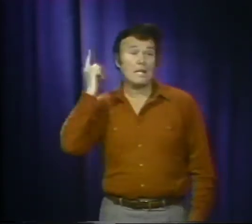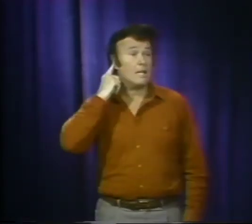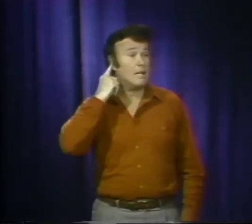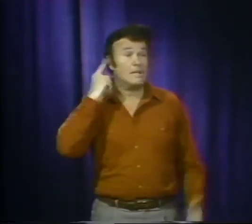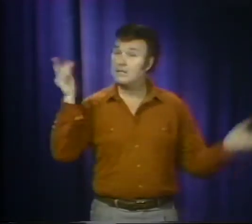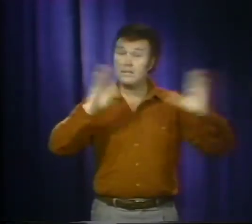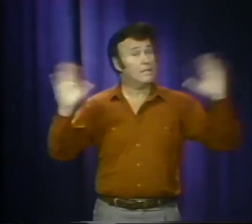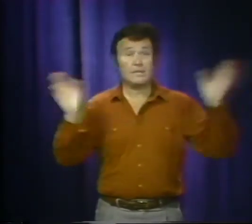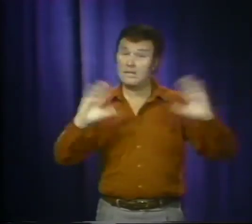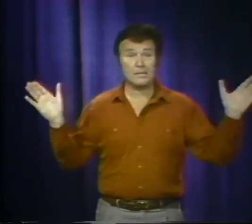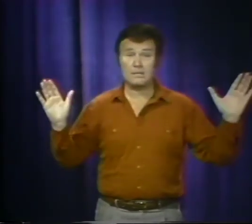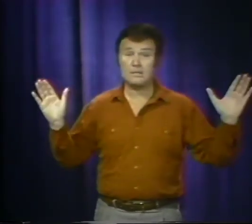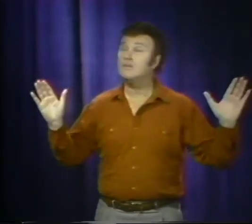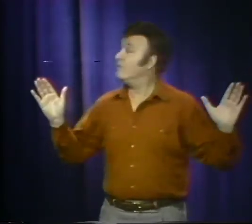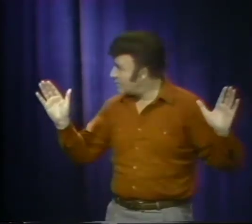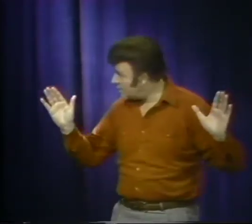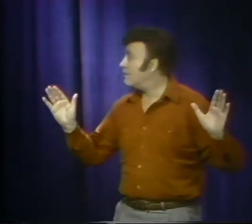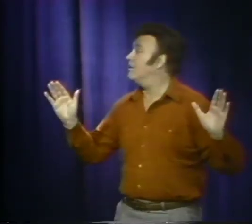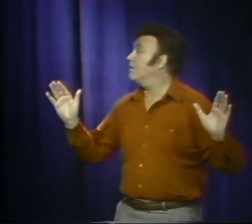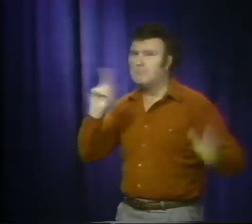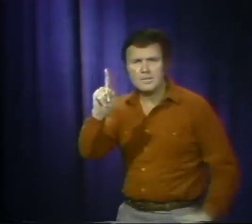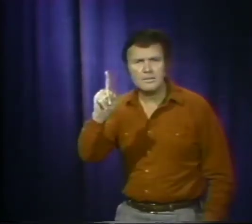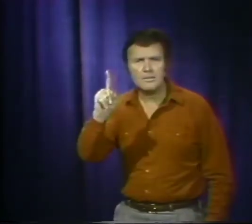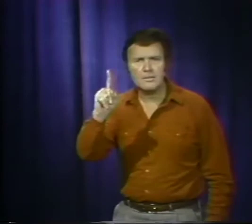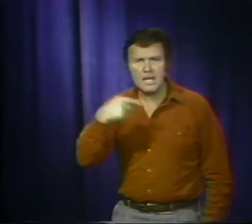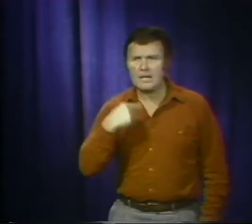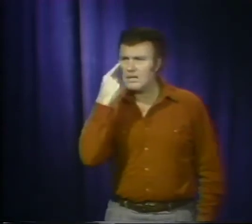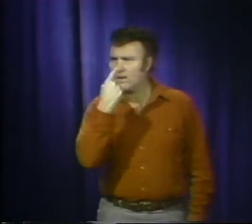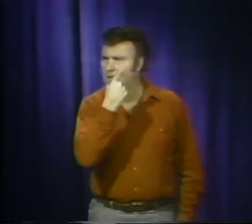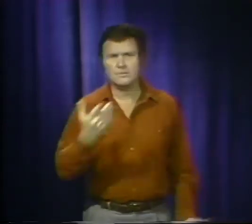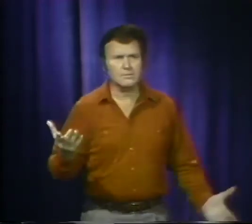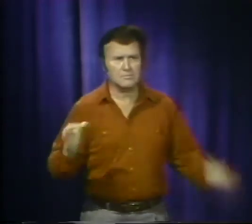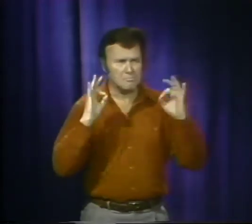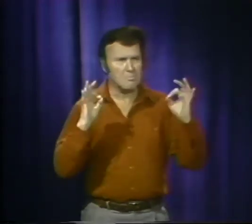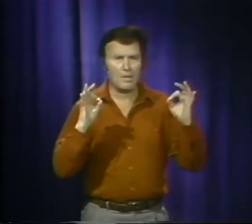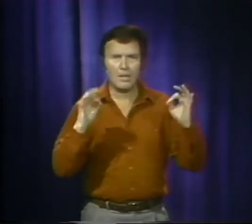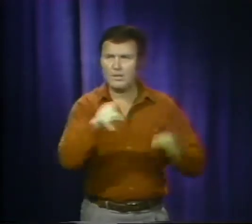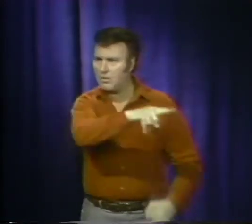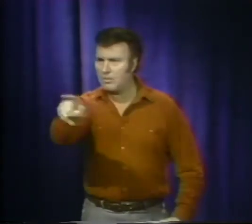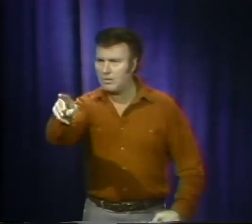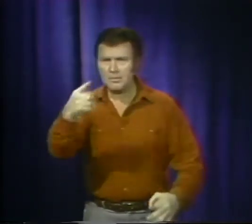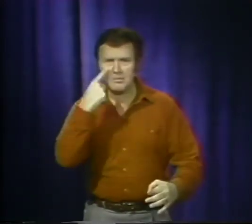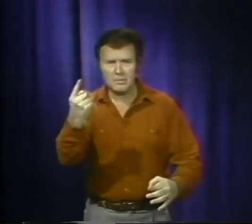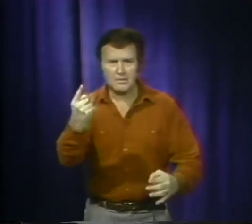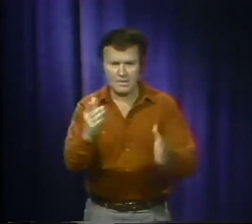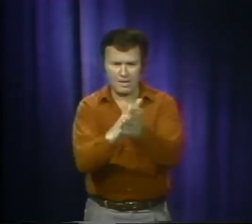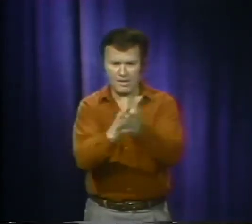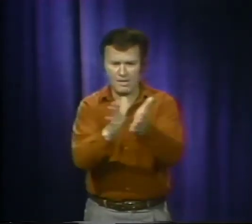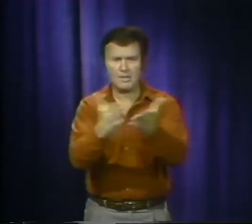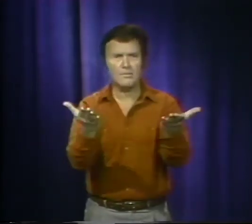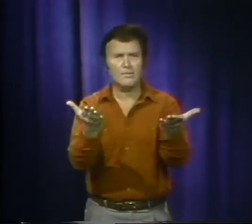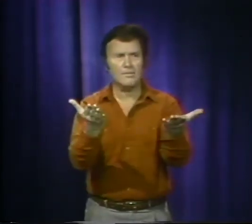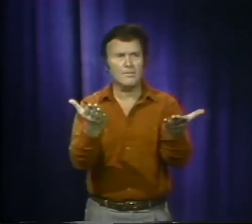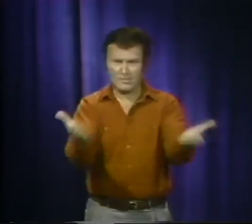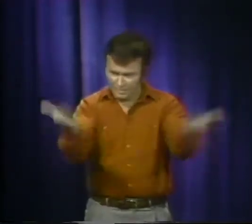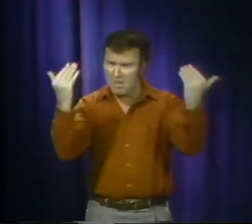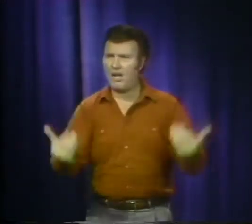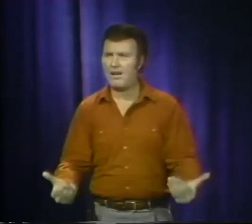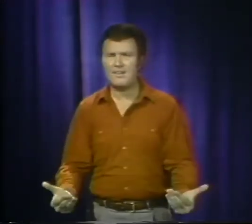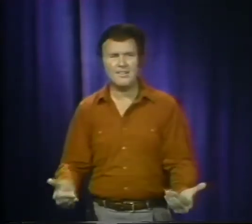I can't hear, yes. But I have eyes and I can see your hands clapping. So come